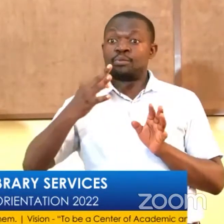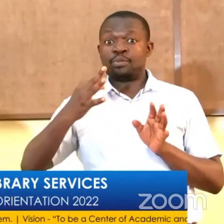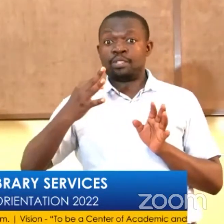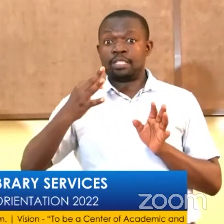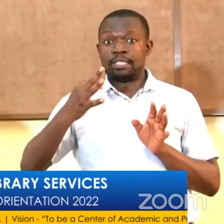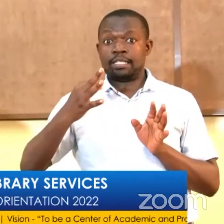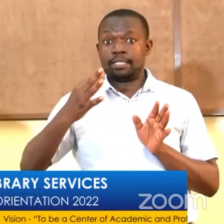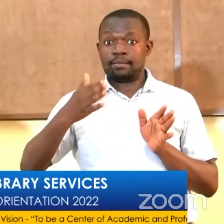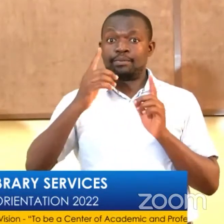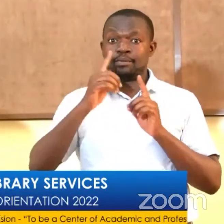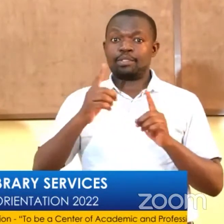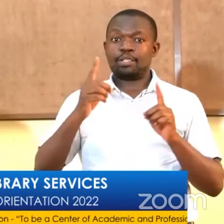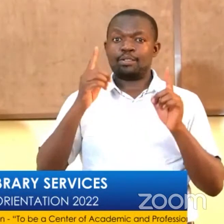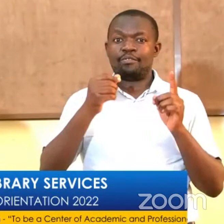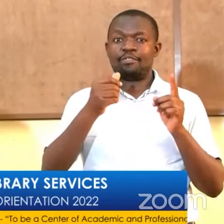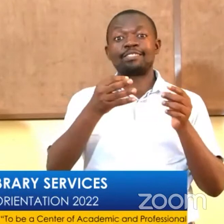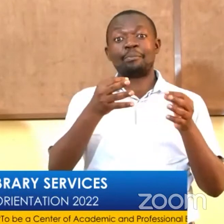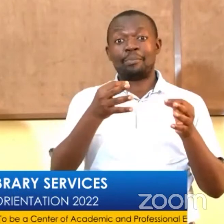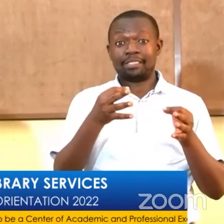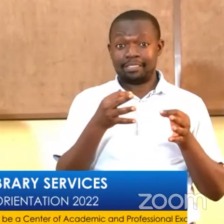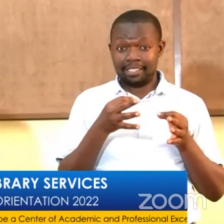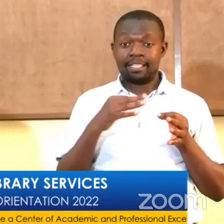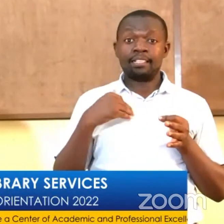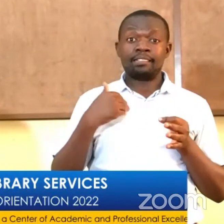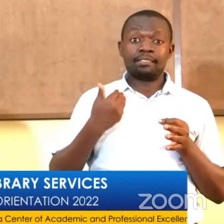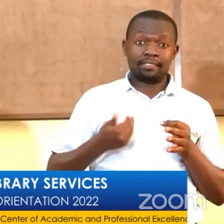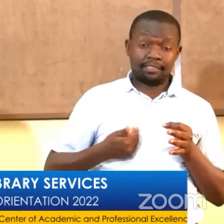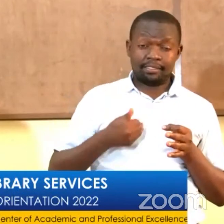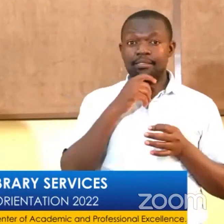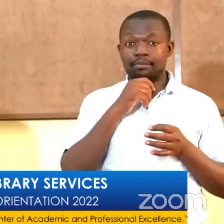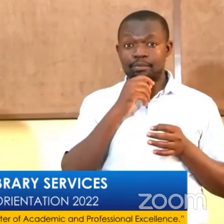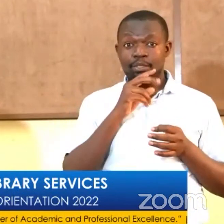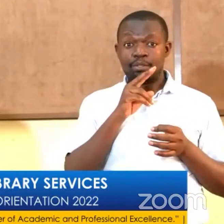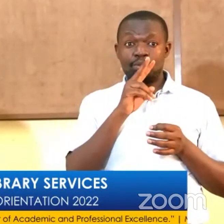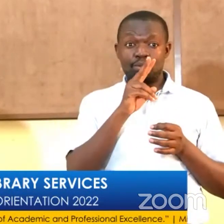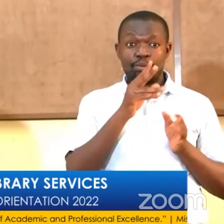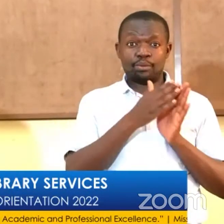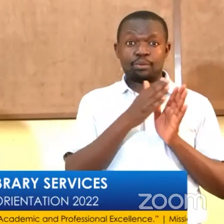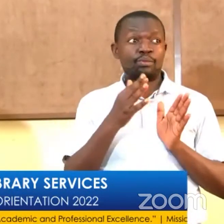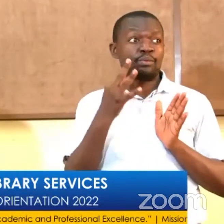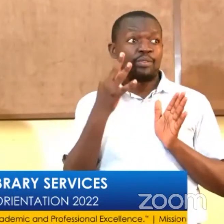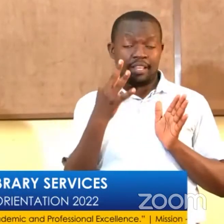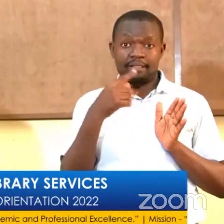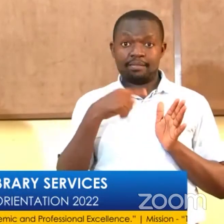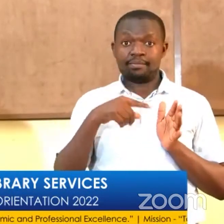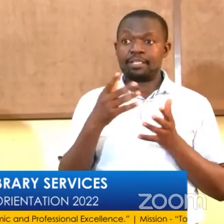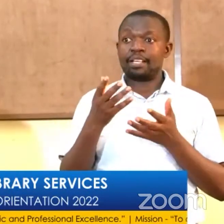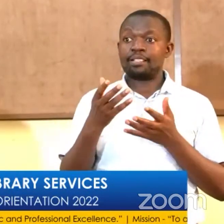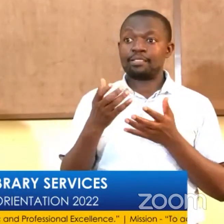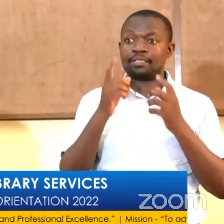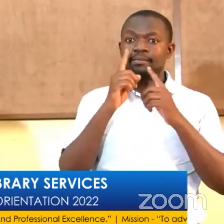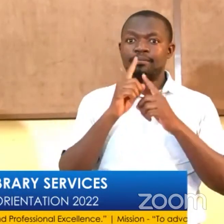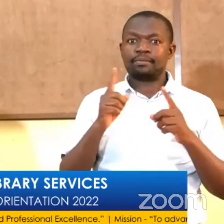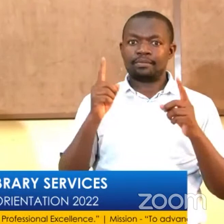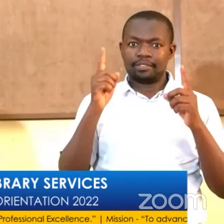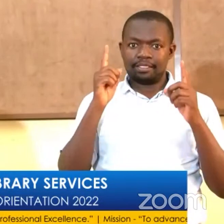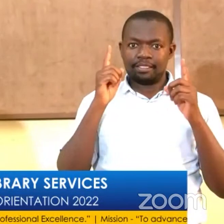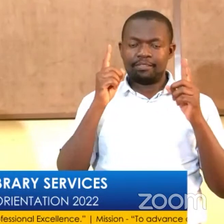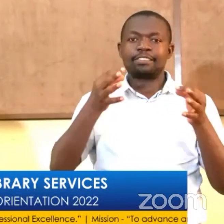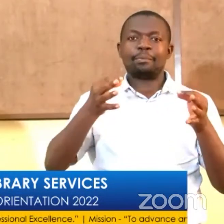So ladies and gentlemen, from 2 to 3, we shall be expecting the university